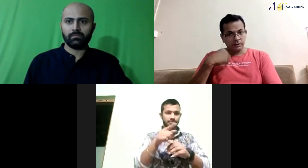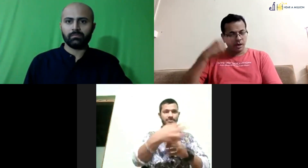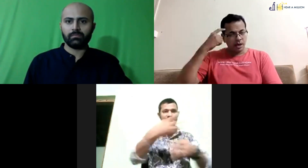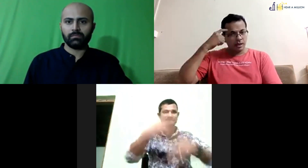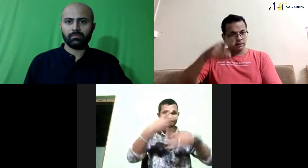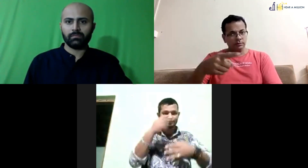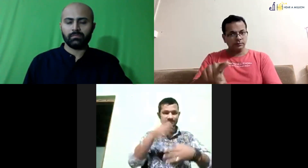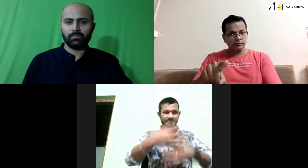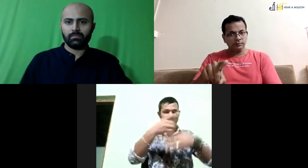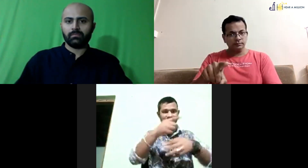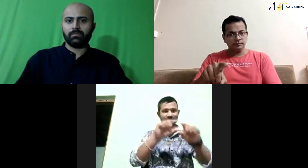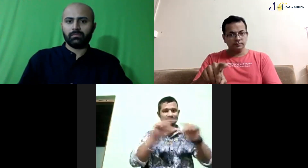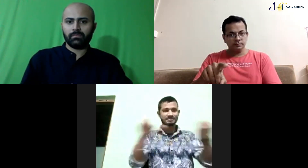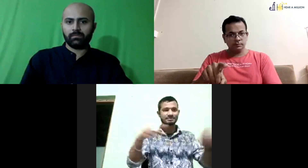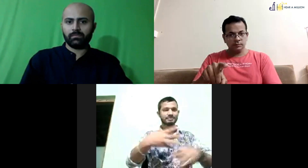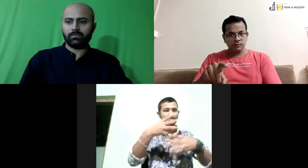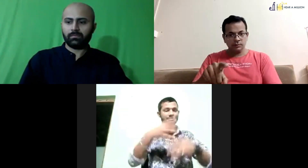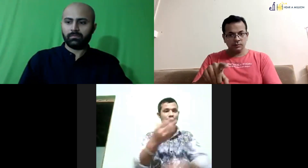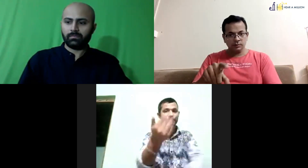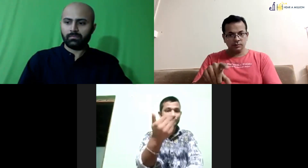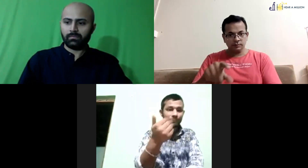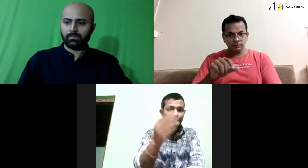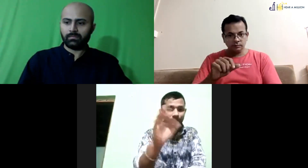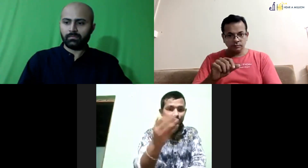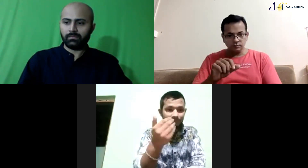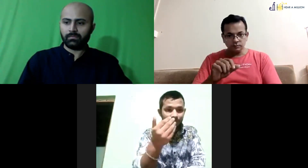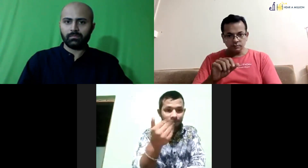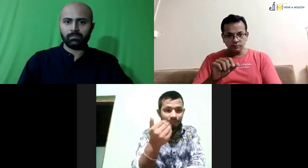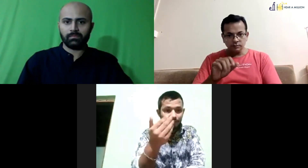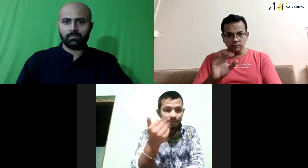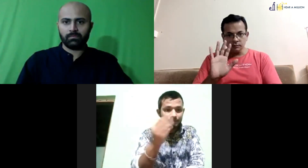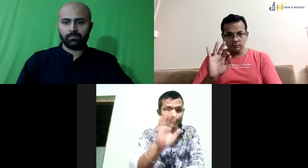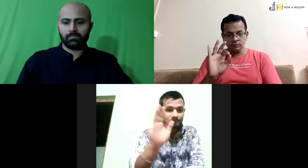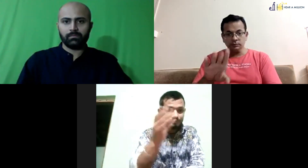travel. Okay, so Rajesh,